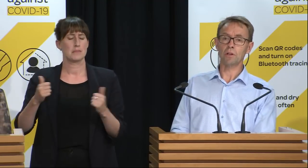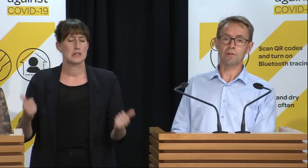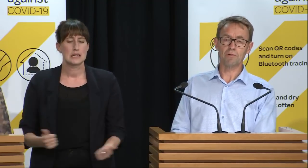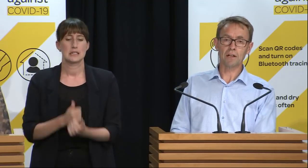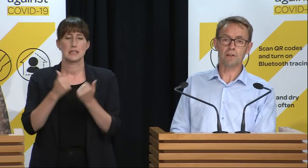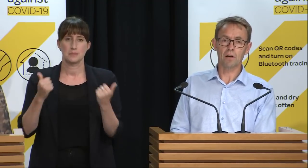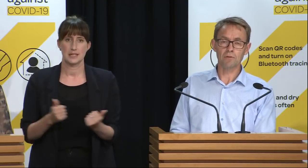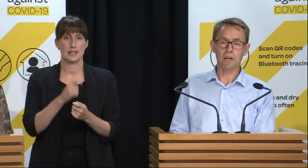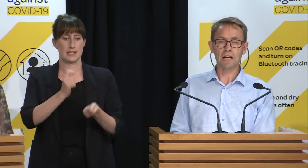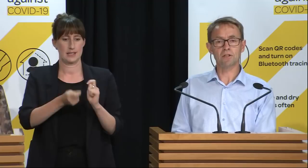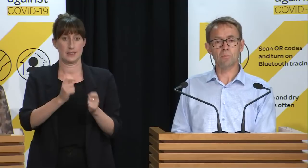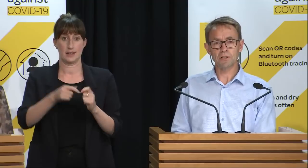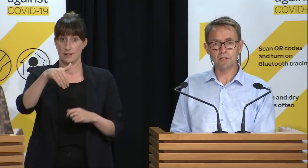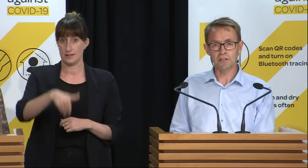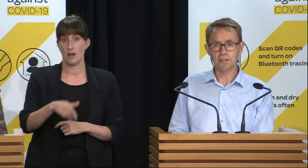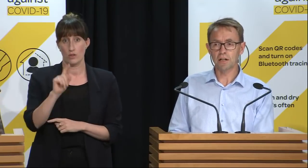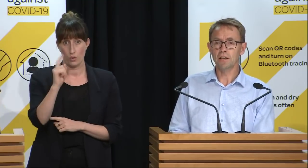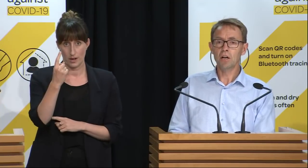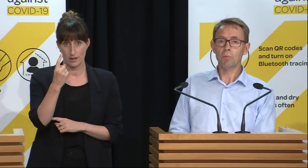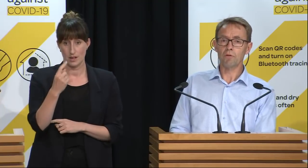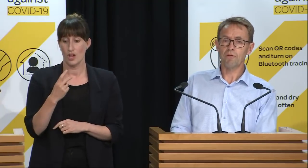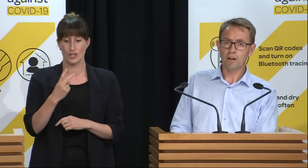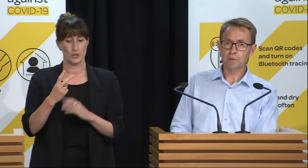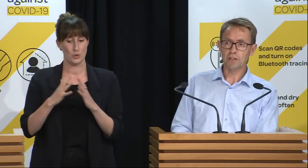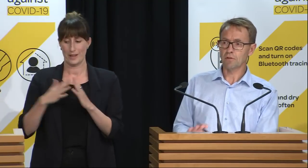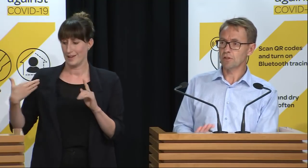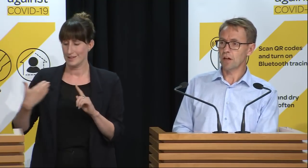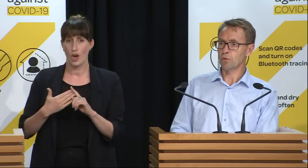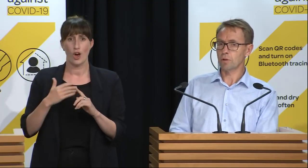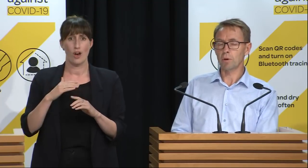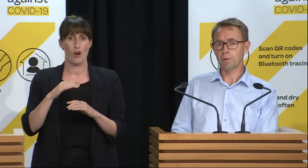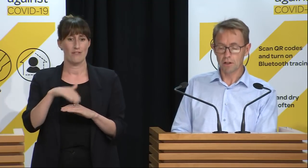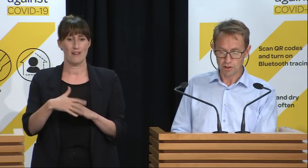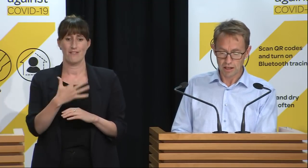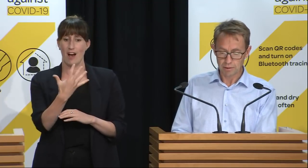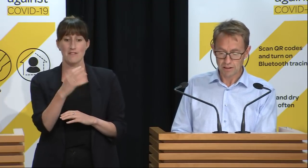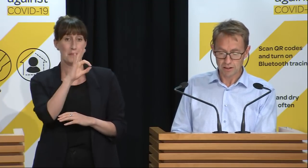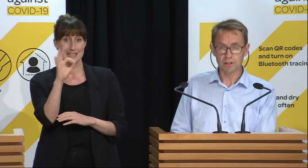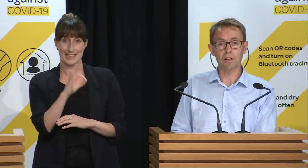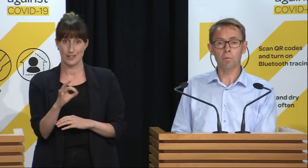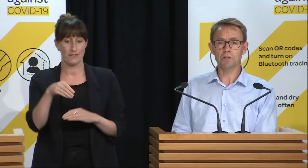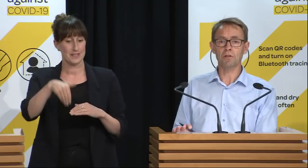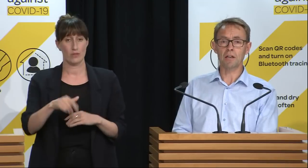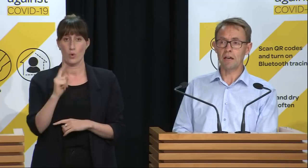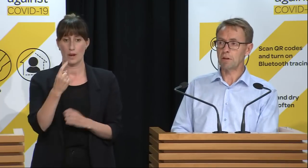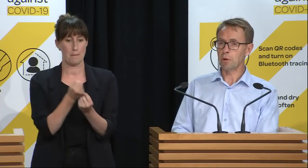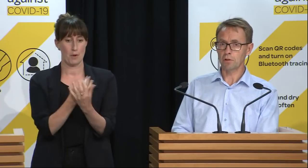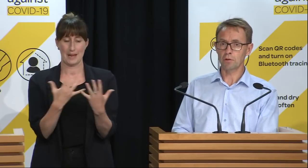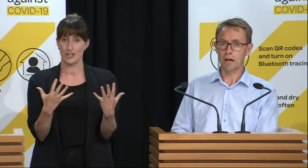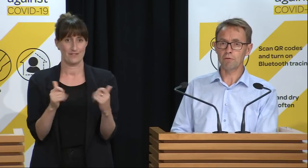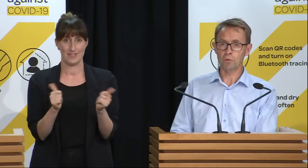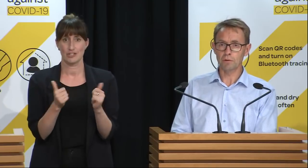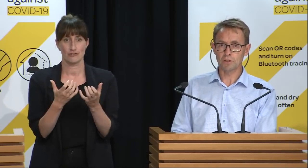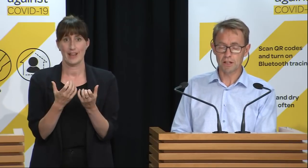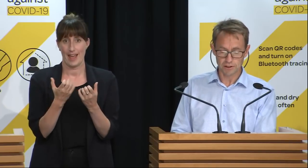South Auckland. In fact, over the last 2 weeks to yesterday, more than 5% of the South Auckland population had been tested. And I want to thank everybody